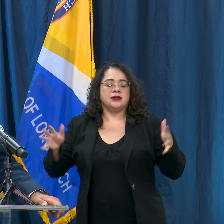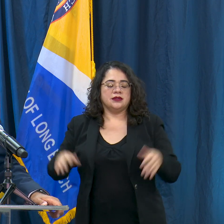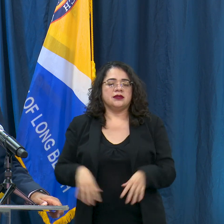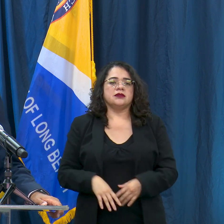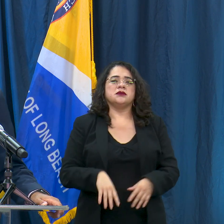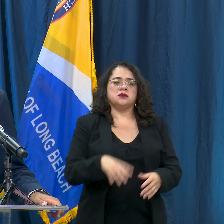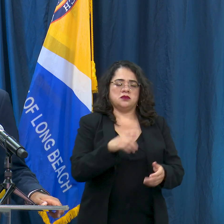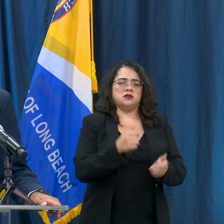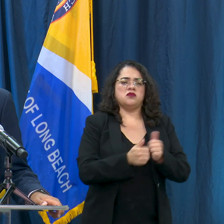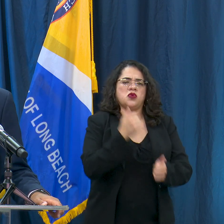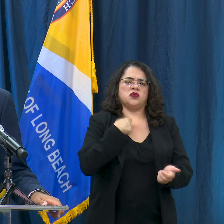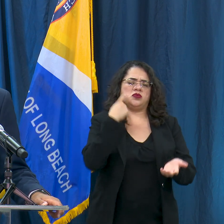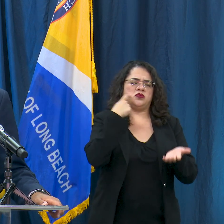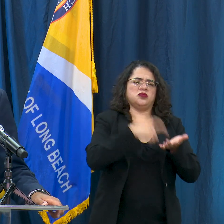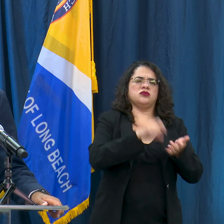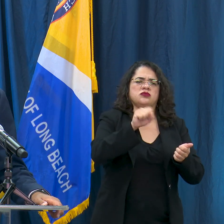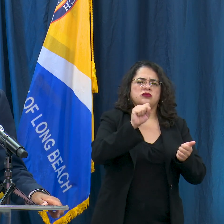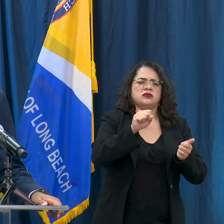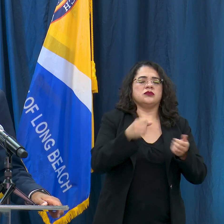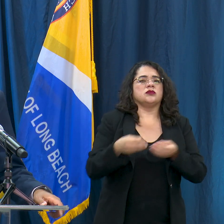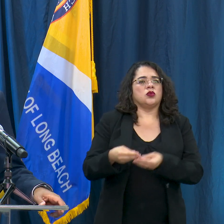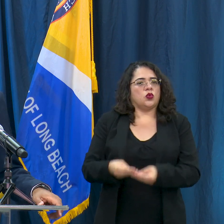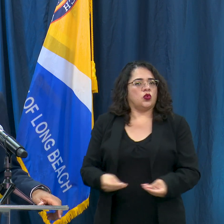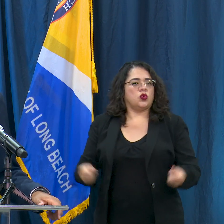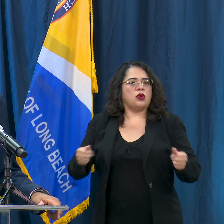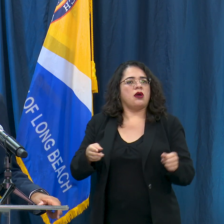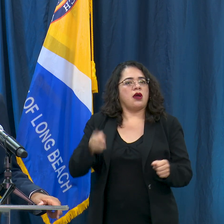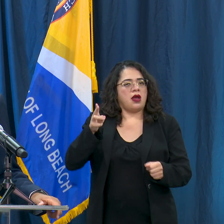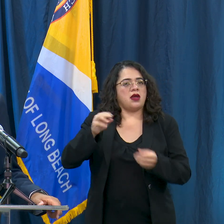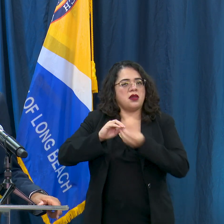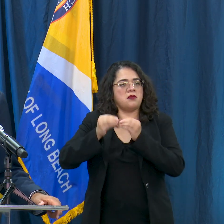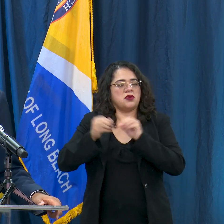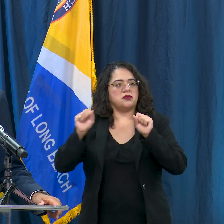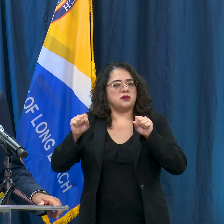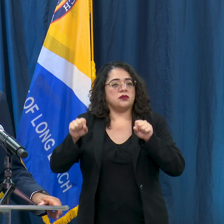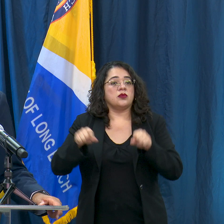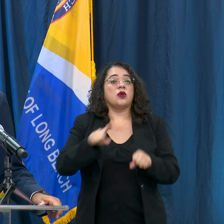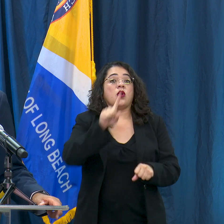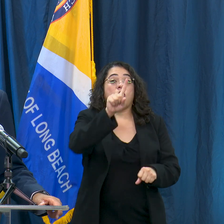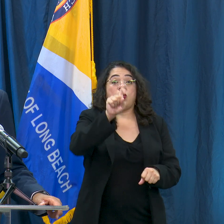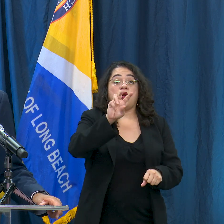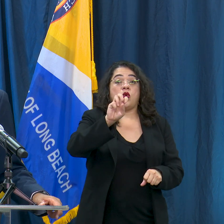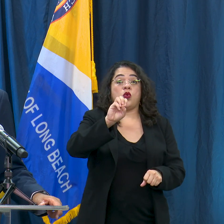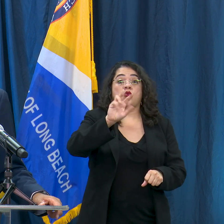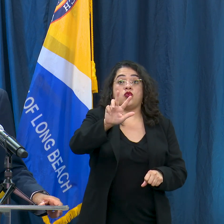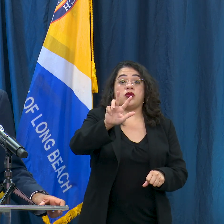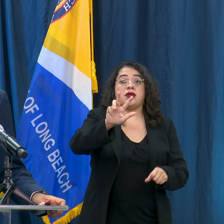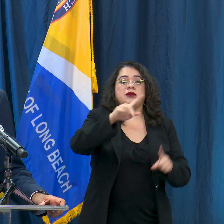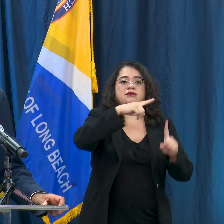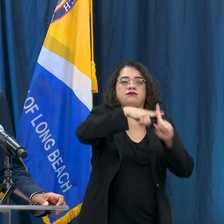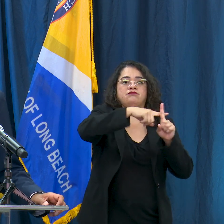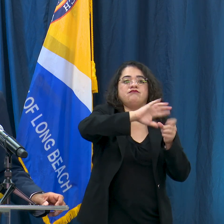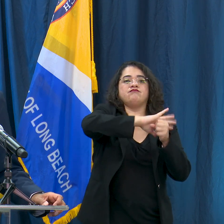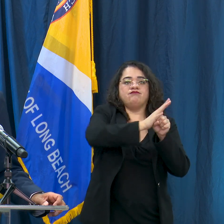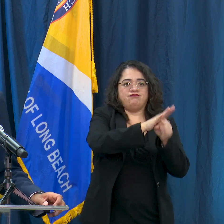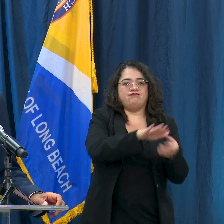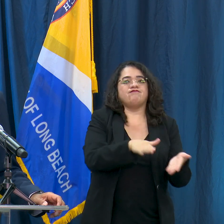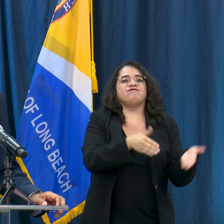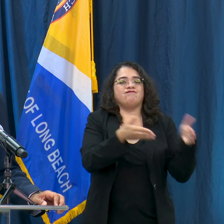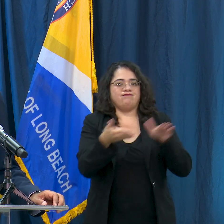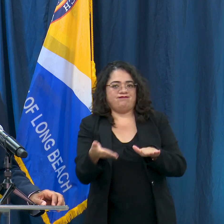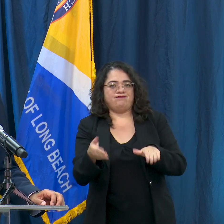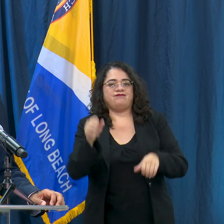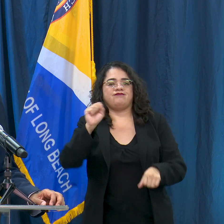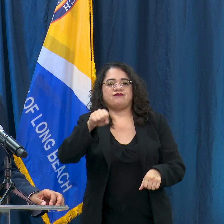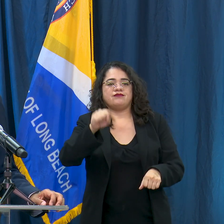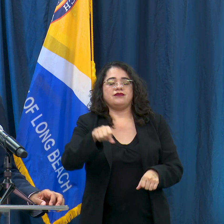recover, and we're thankful for that. But we have lost 103 Long Beach residents to COVID-19. 80